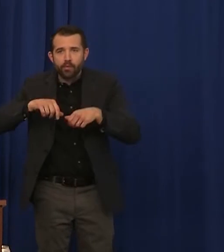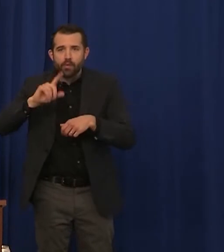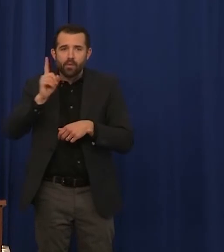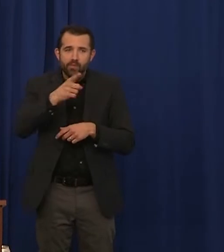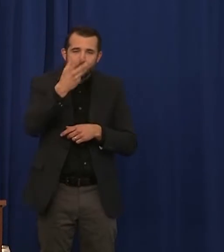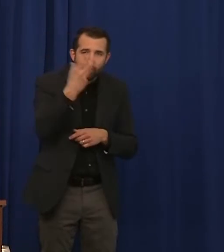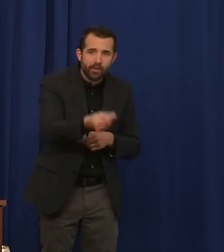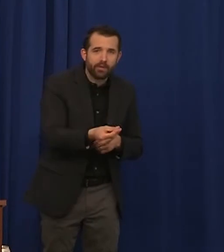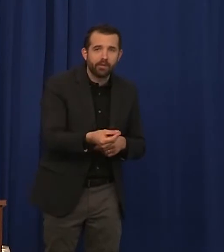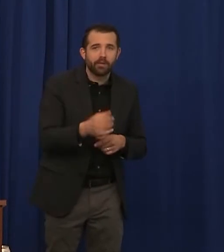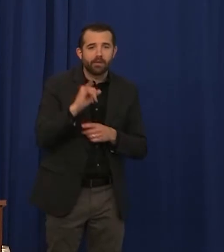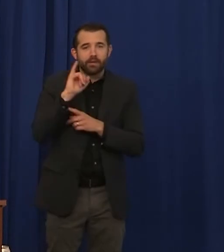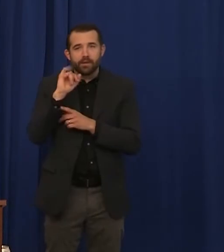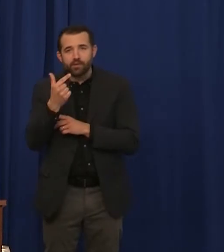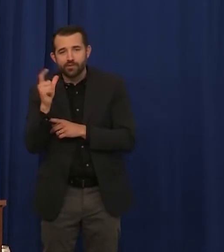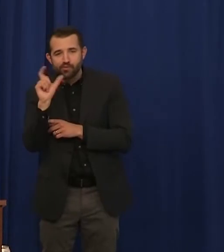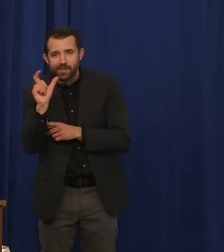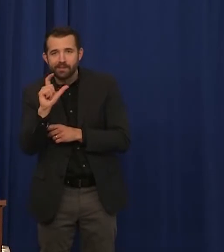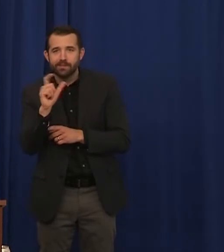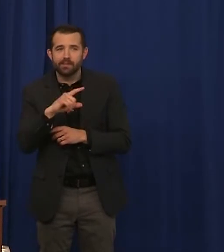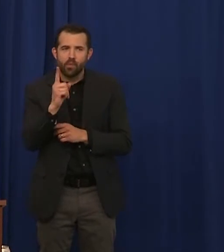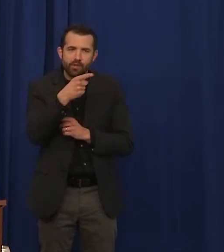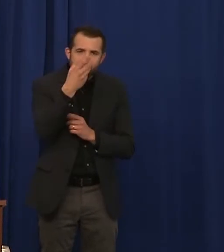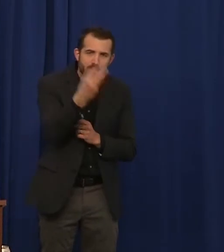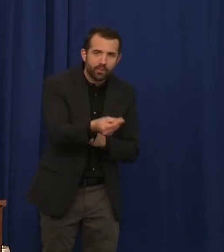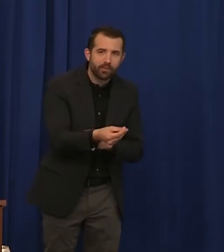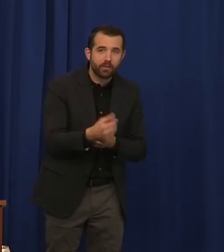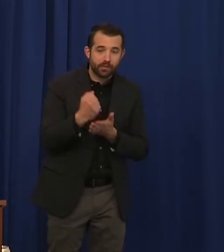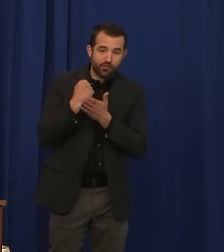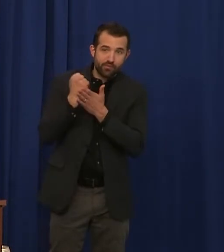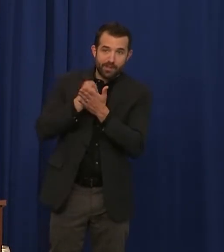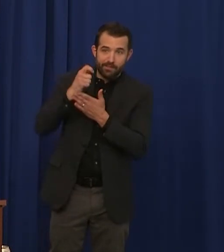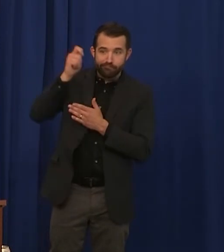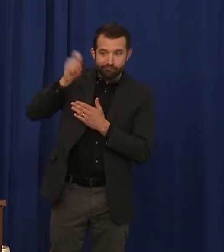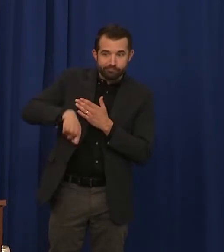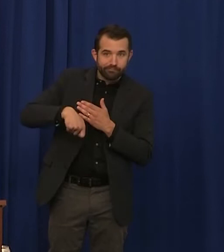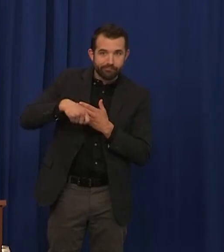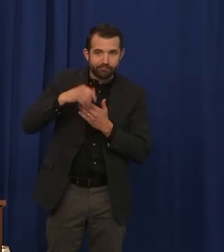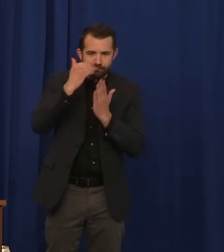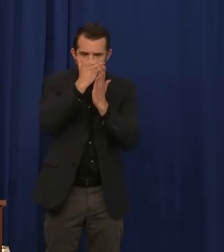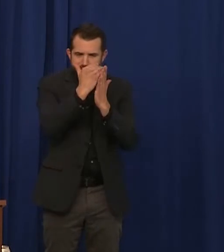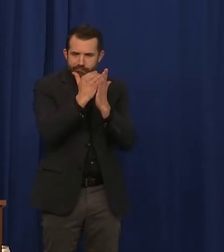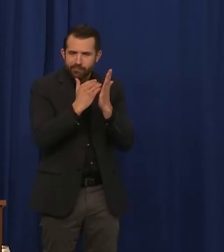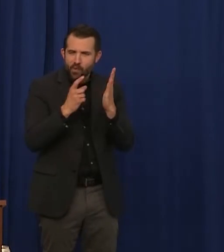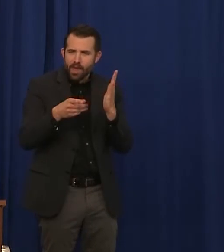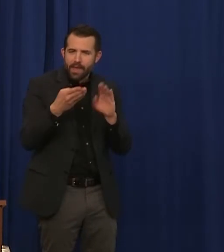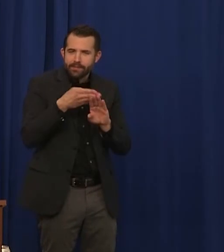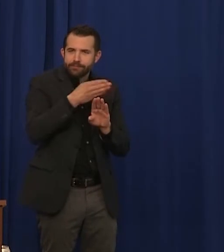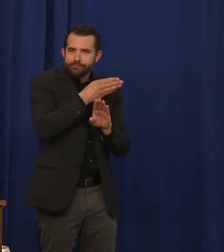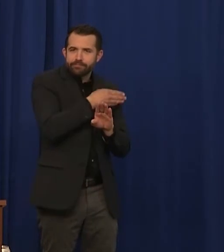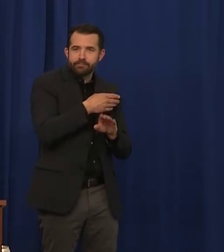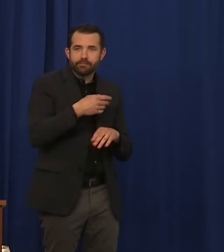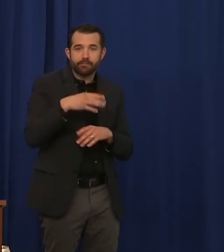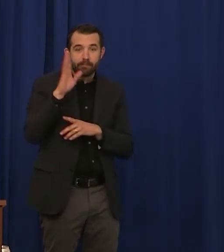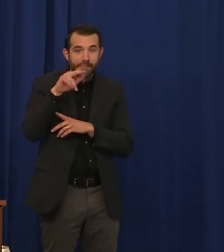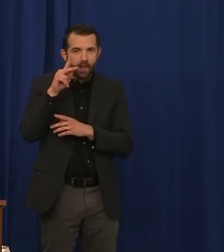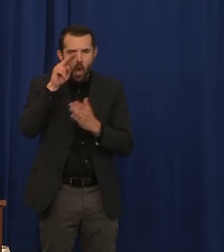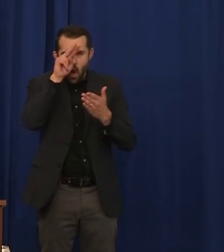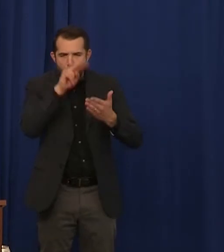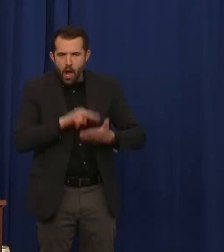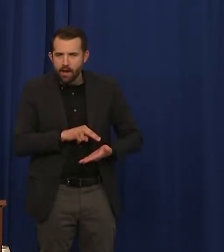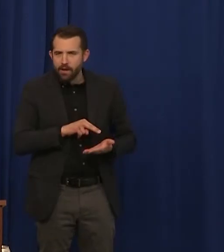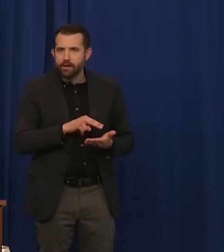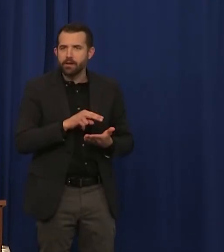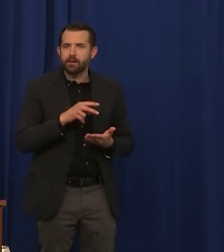We ask people to grab their credit card receipts to see where they may have visited. We use a number of different tools to try to jog people's